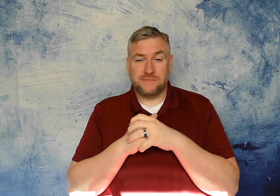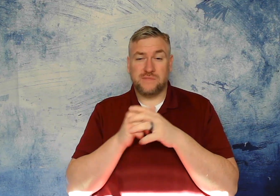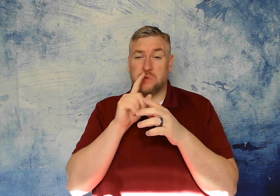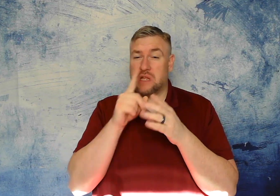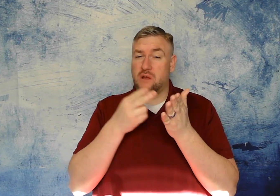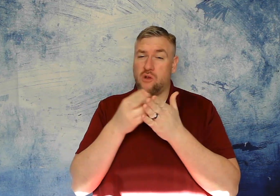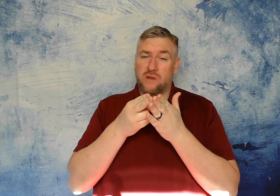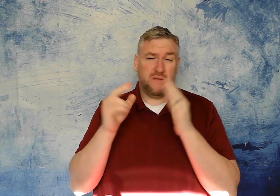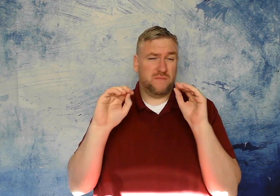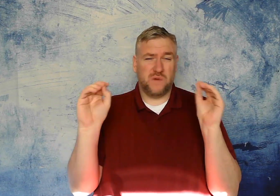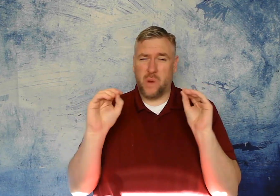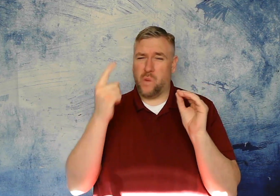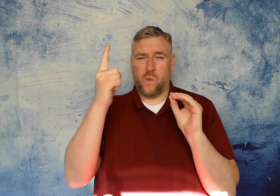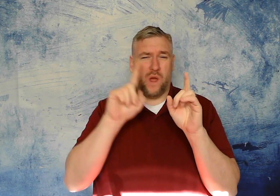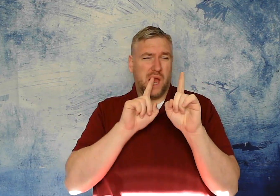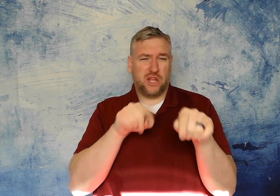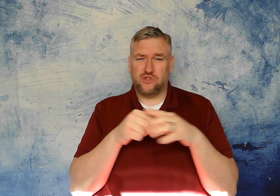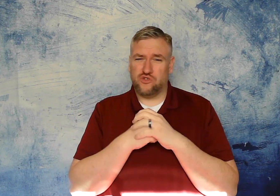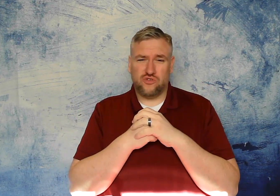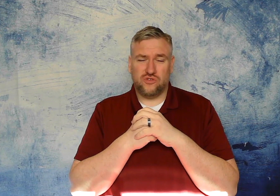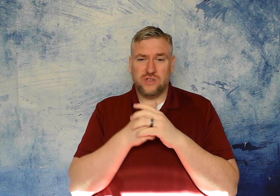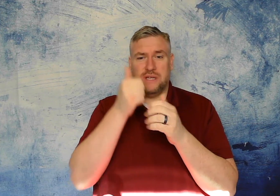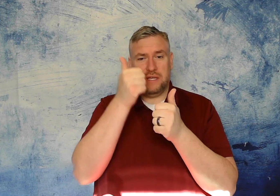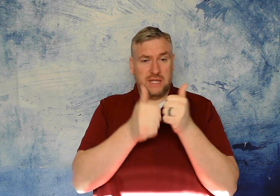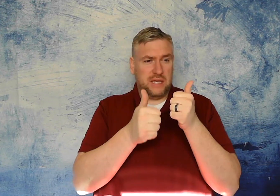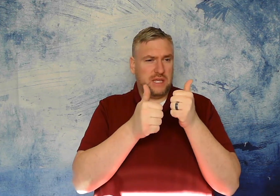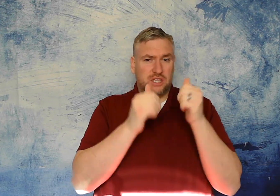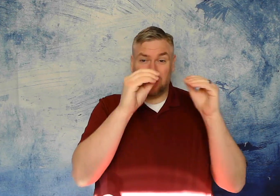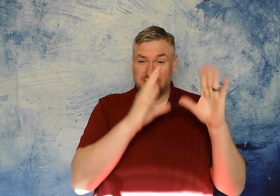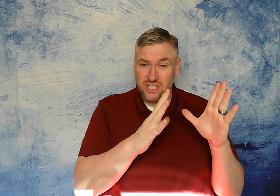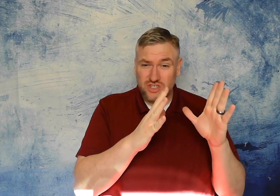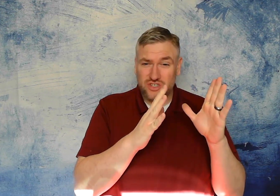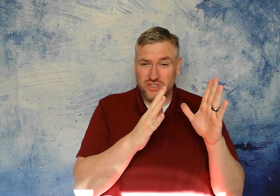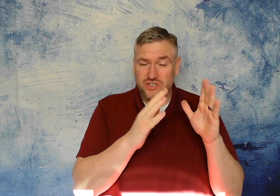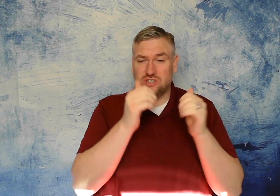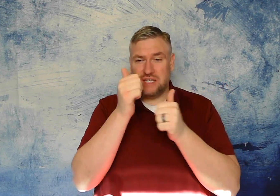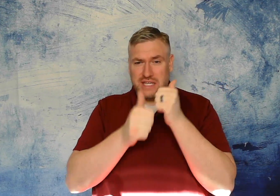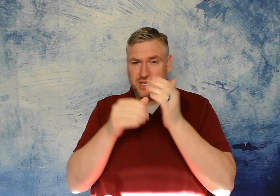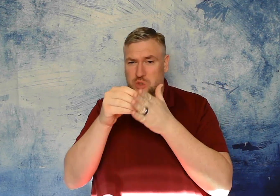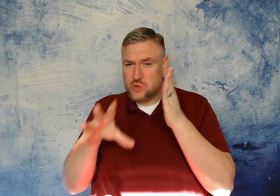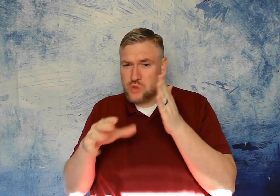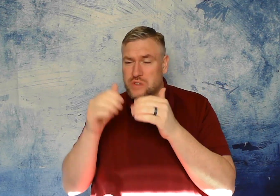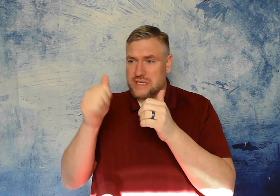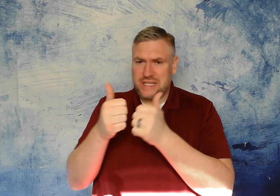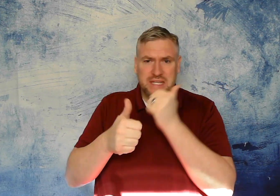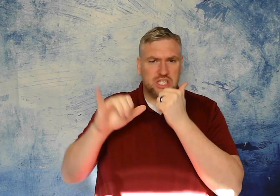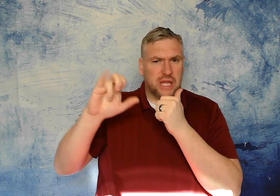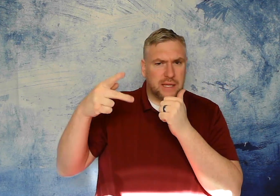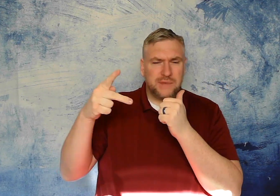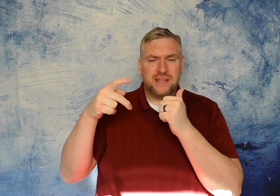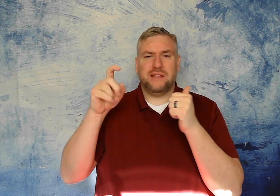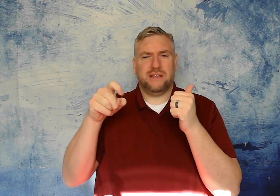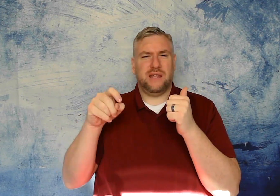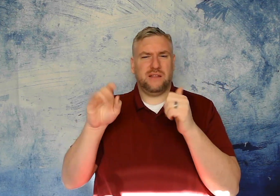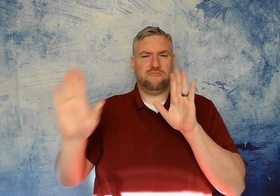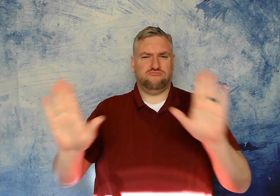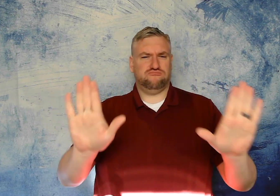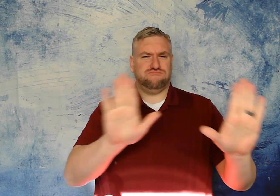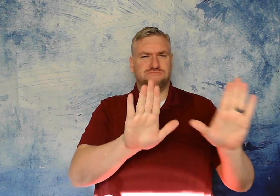data? Really, honestly, there's no one answer. Each teacher, each student, each IEP needs